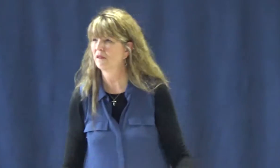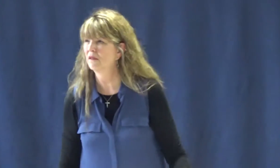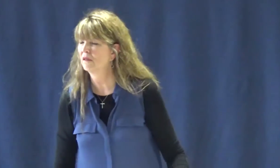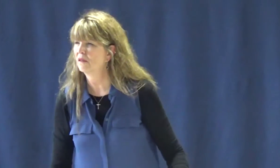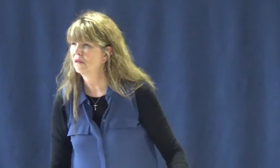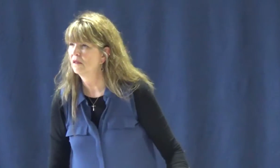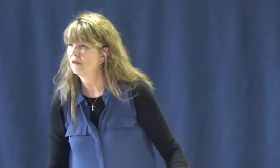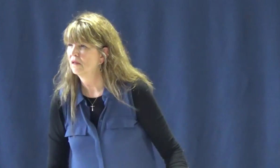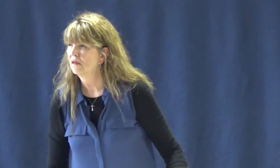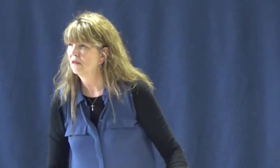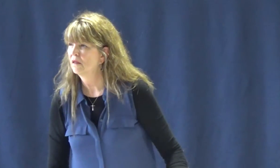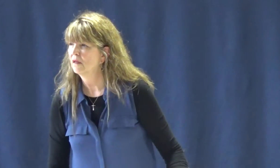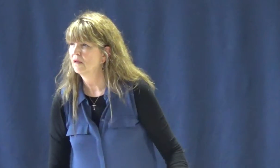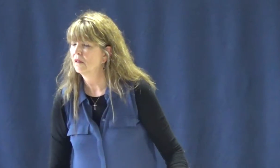wept.